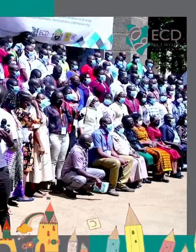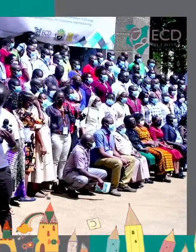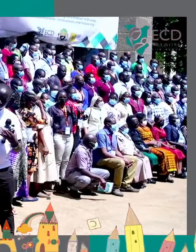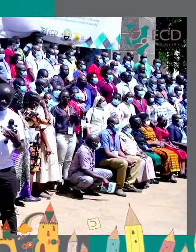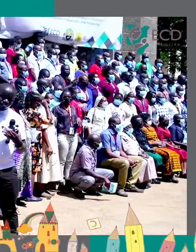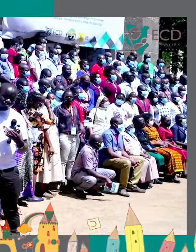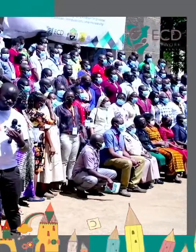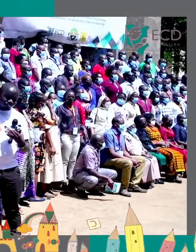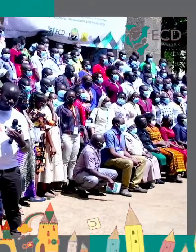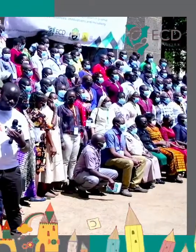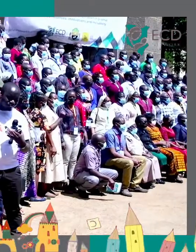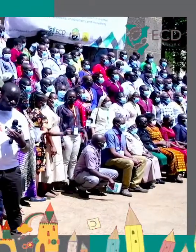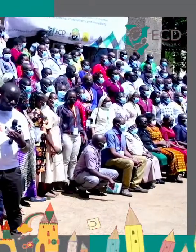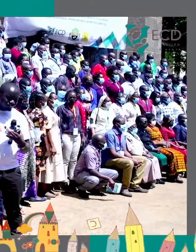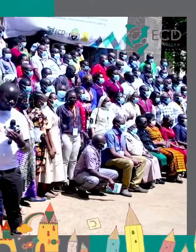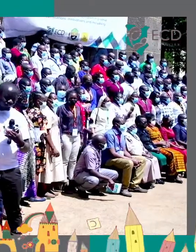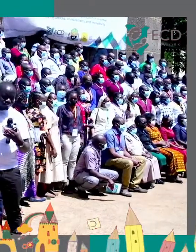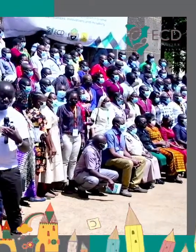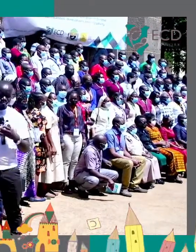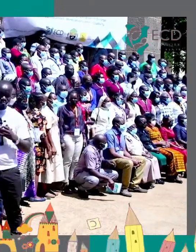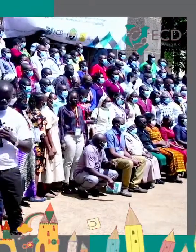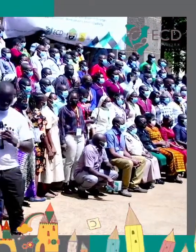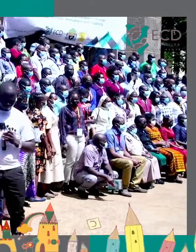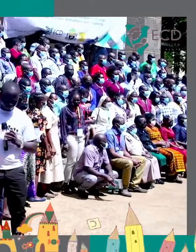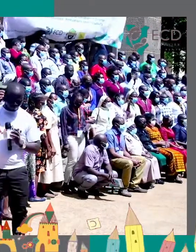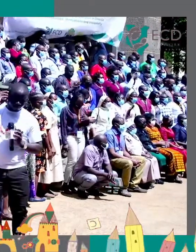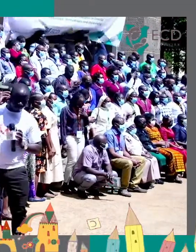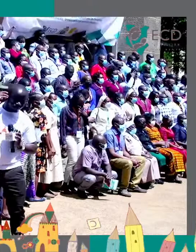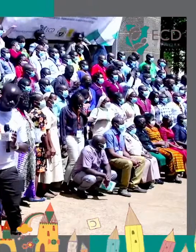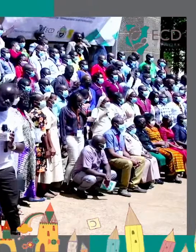Public photos without mask.